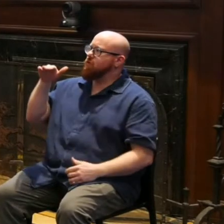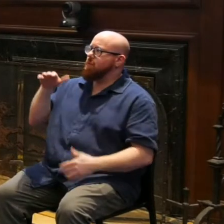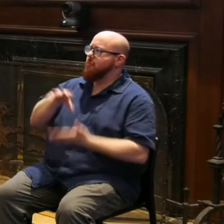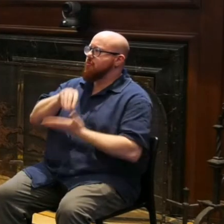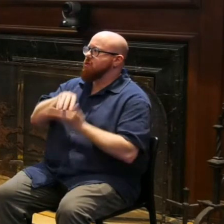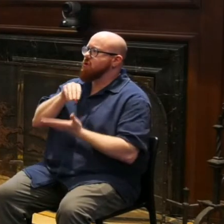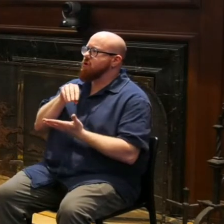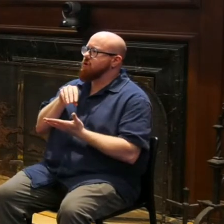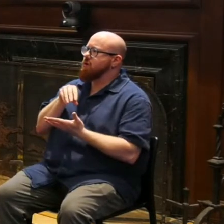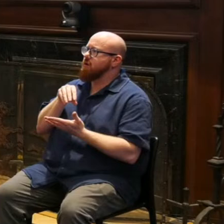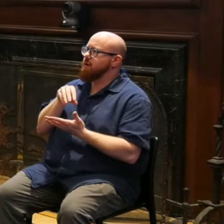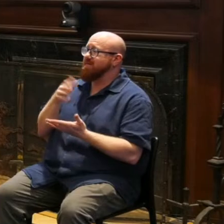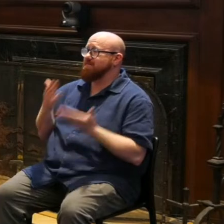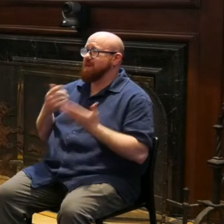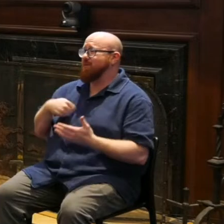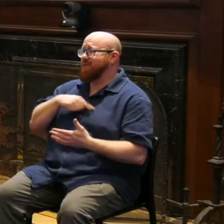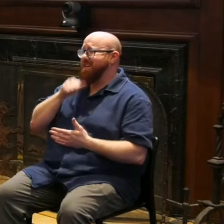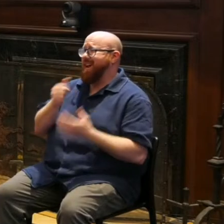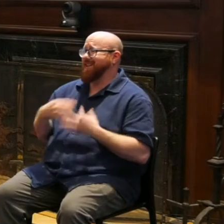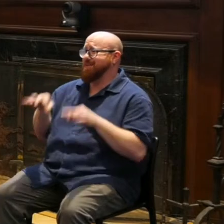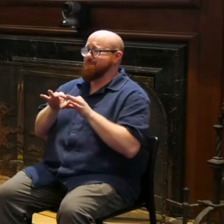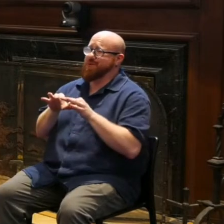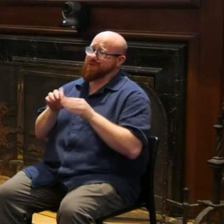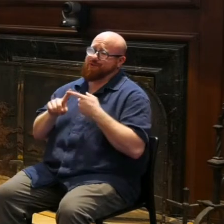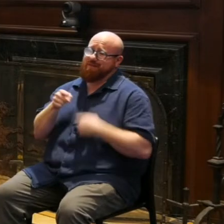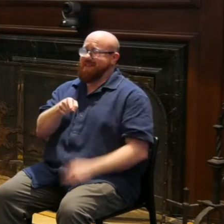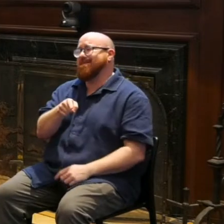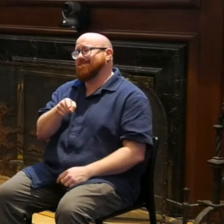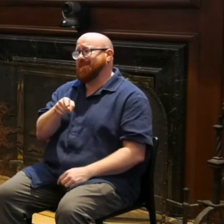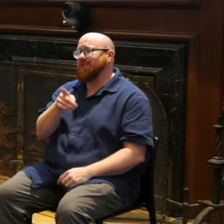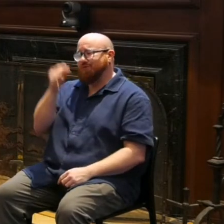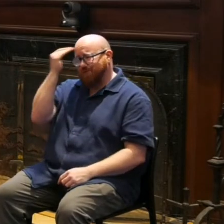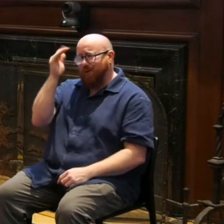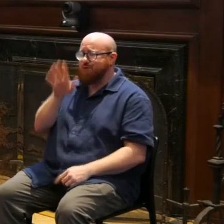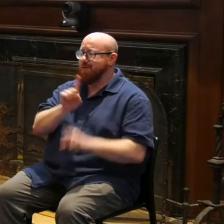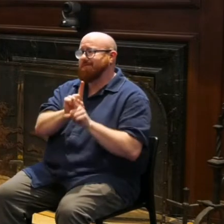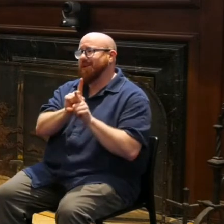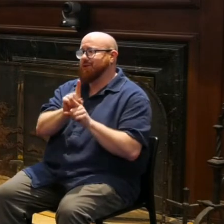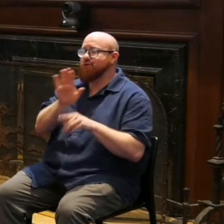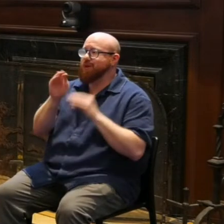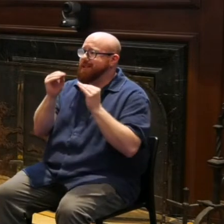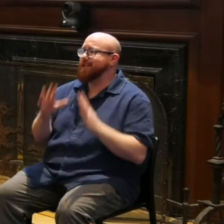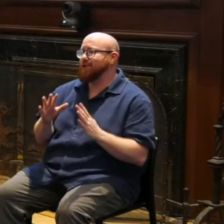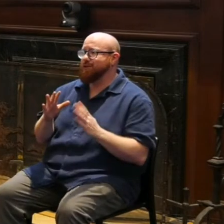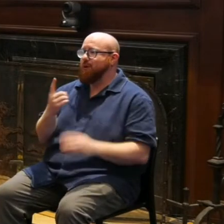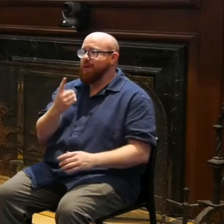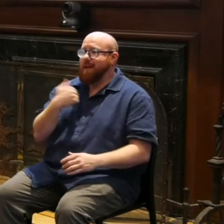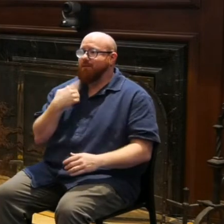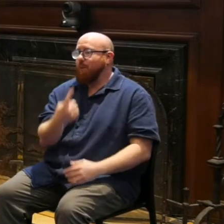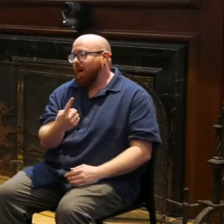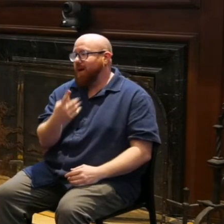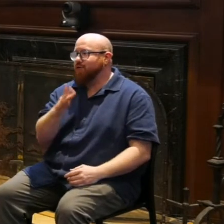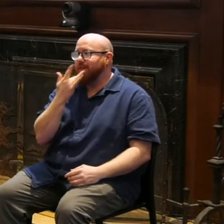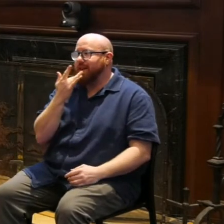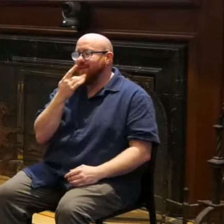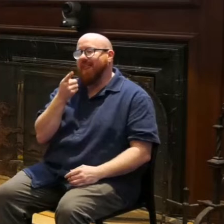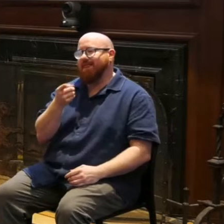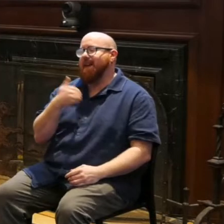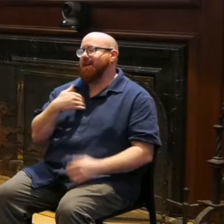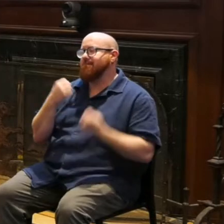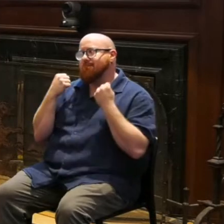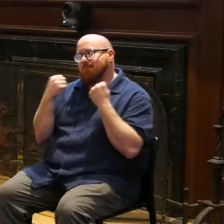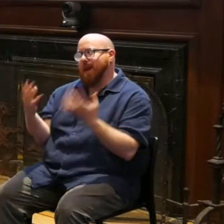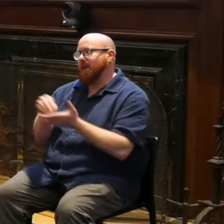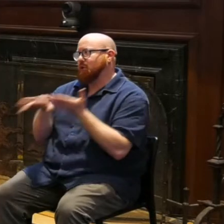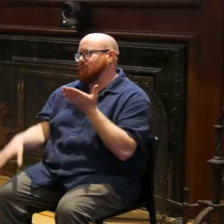that maybe we're not as important to them. You know, your teacher only has, or you have one teacher that's your favorite, and they have many students.